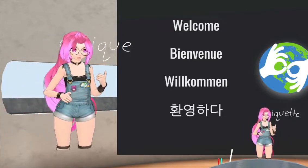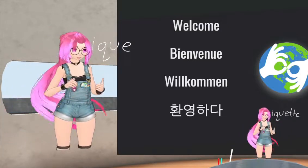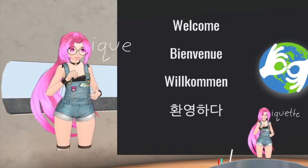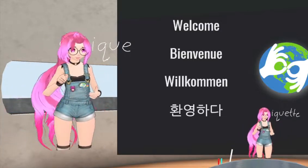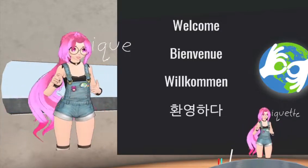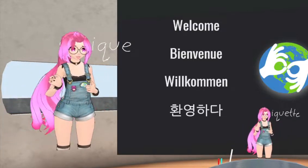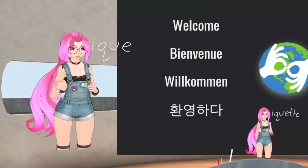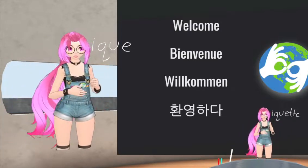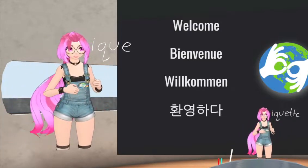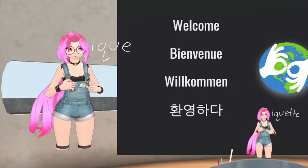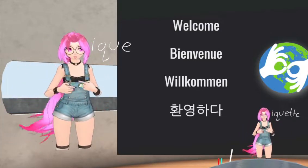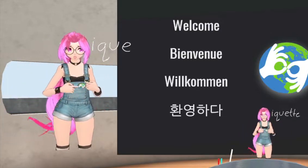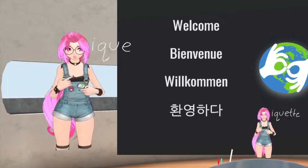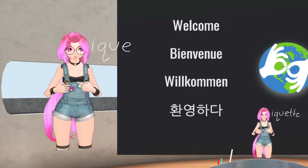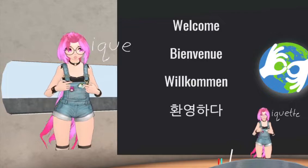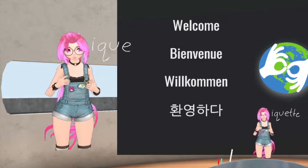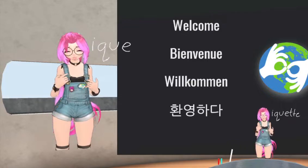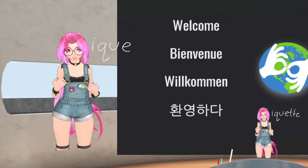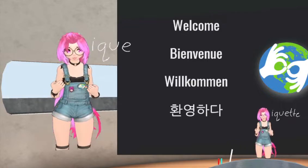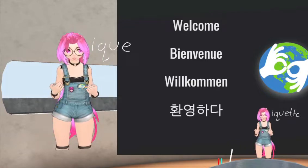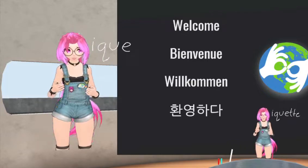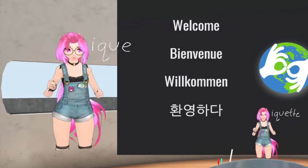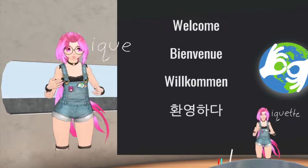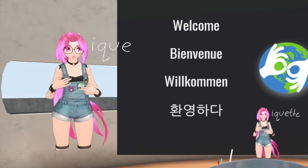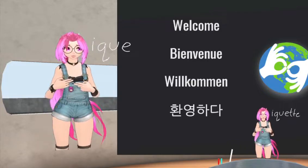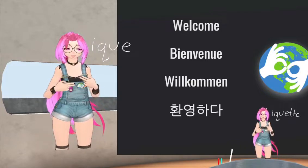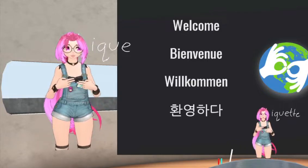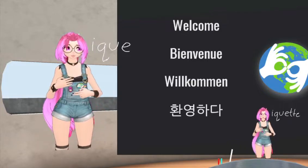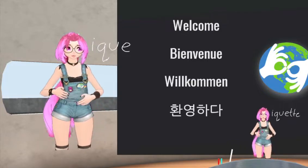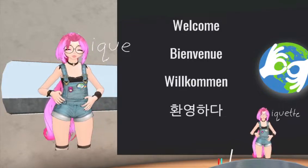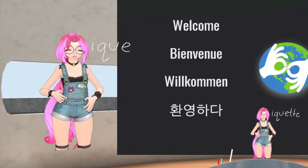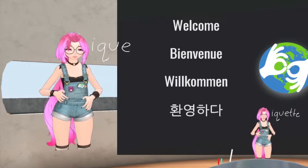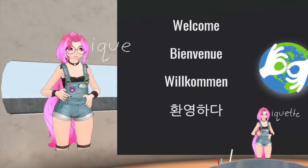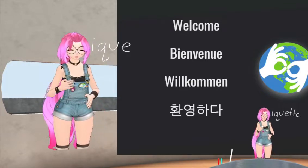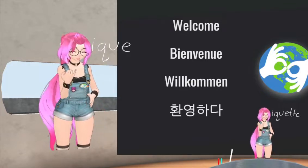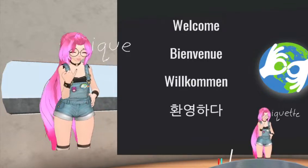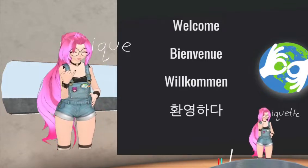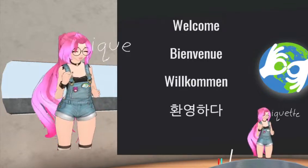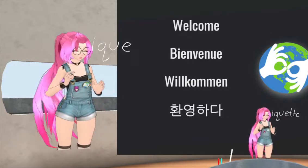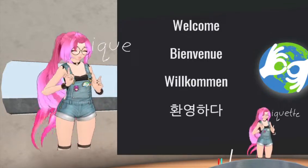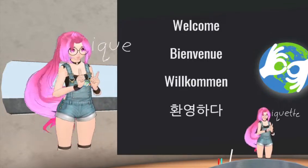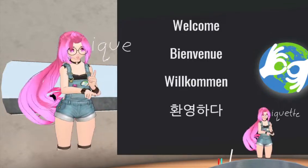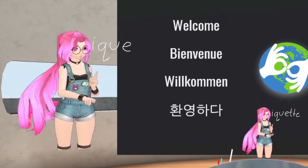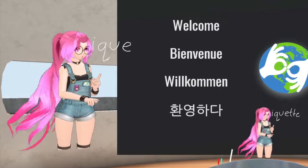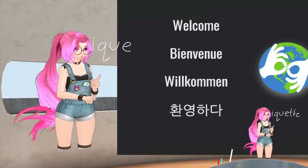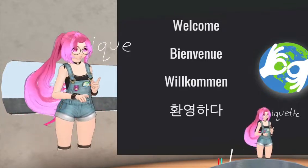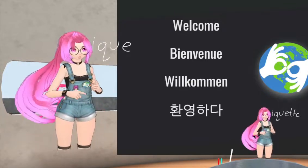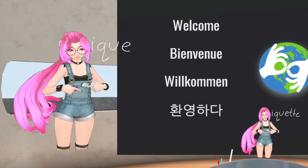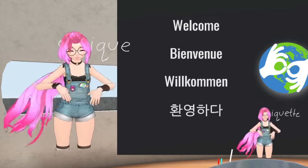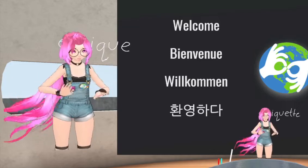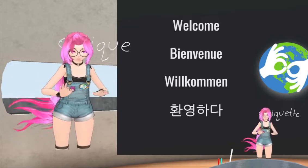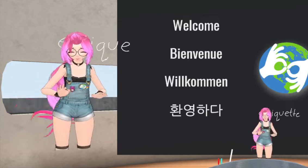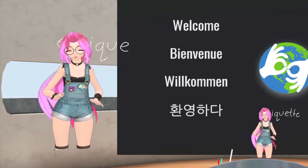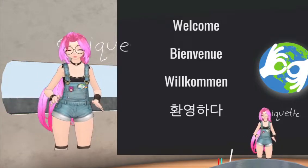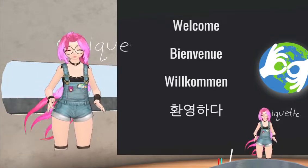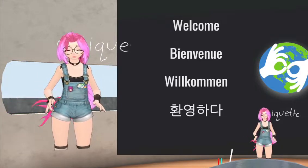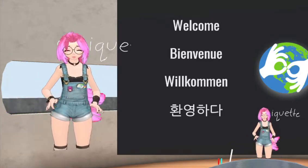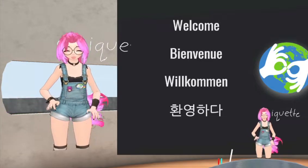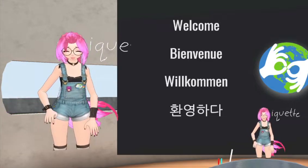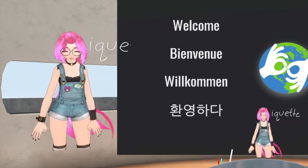different level than you. It's all about coming together and supporting each other and helping each and every one of us learn in our own ways. So